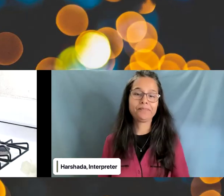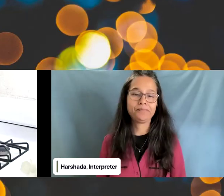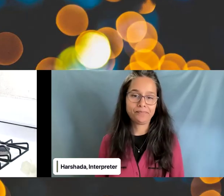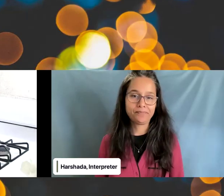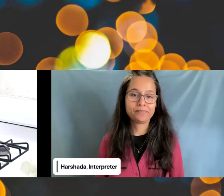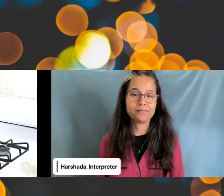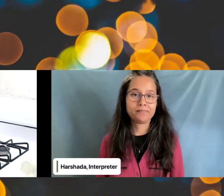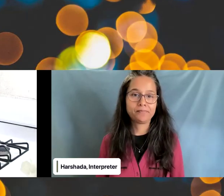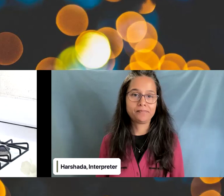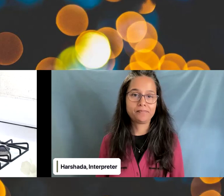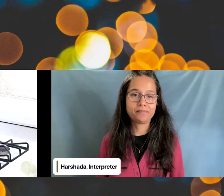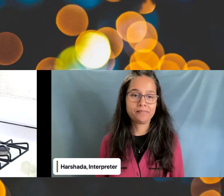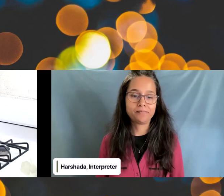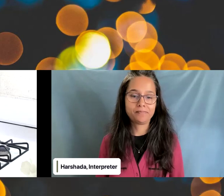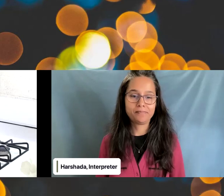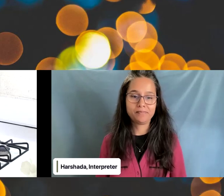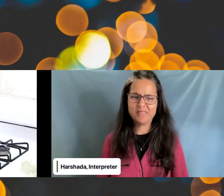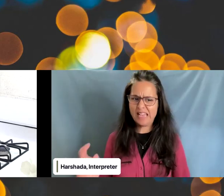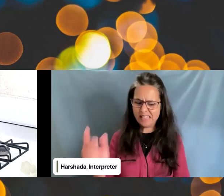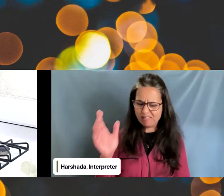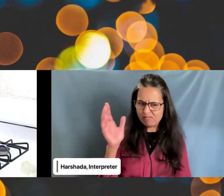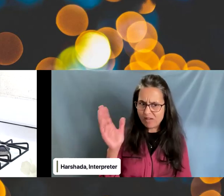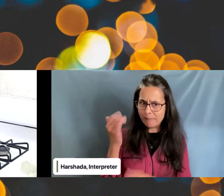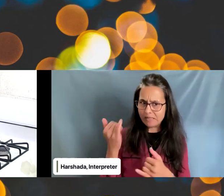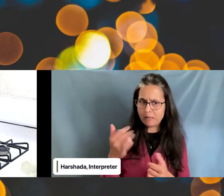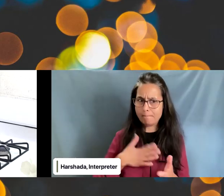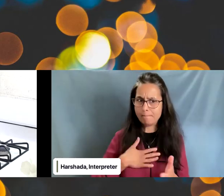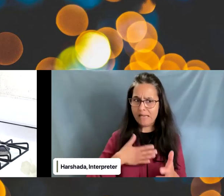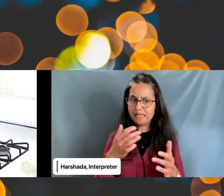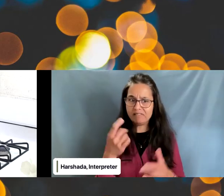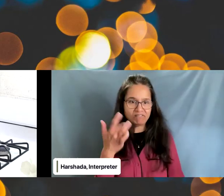It's not been even 5 minutes yet, mine's already thick. So